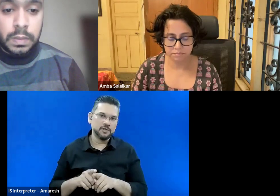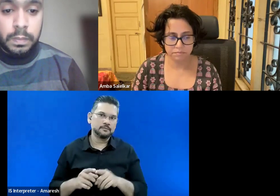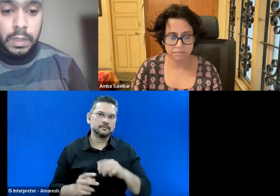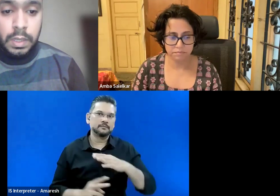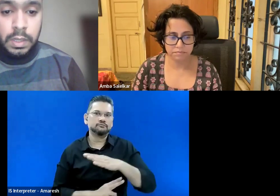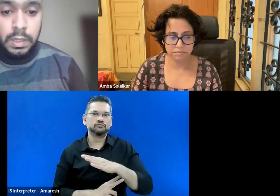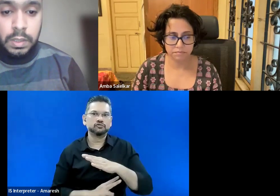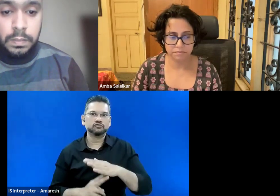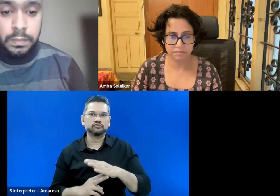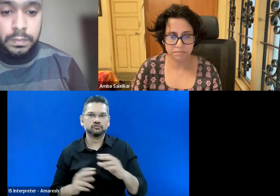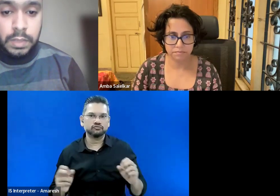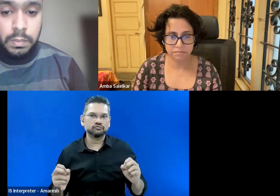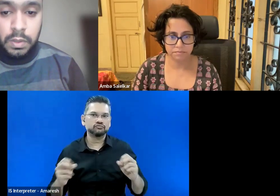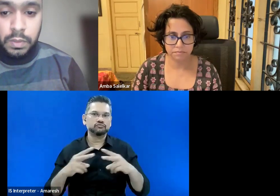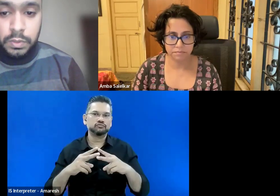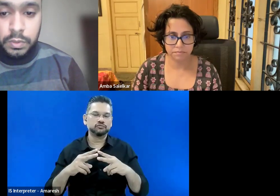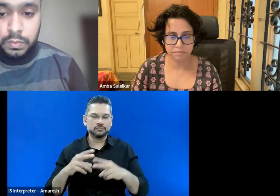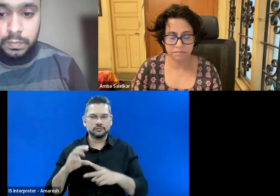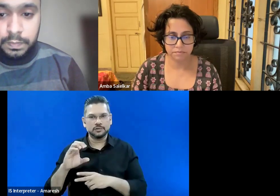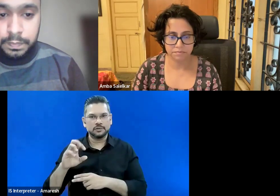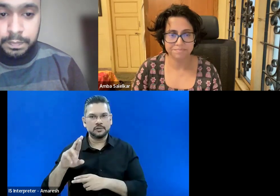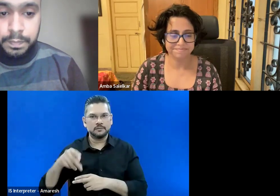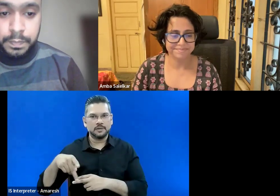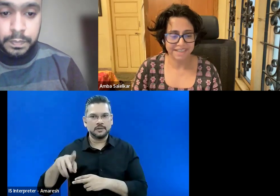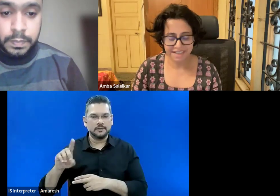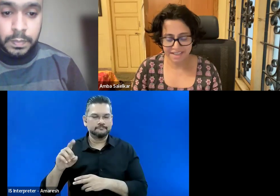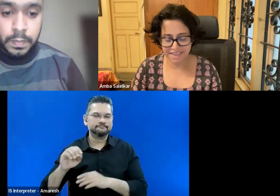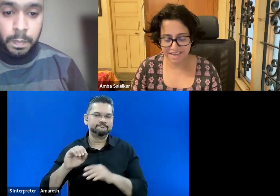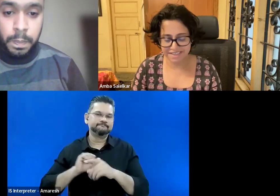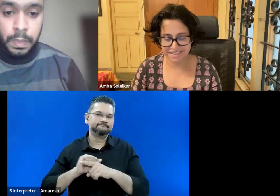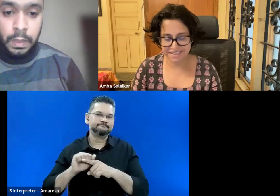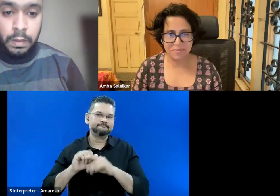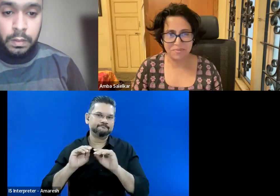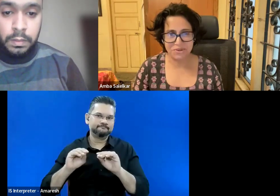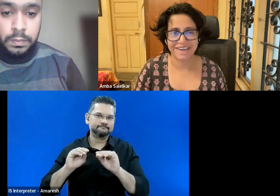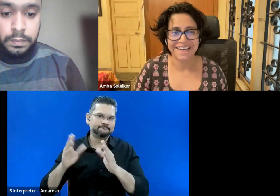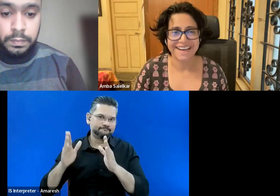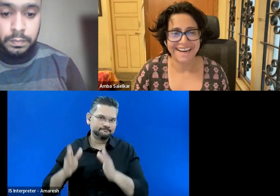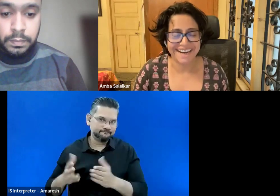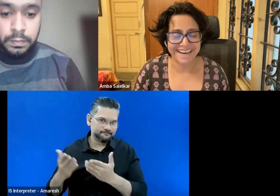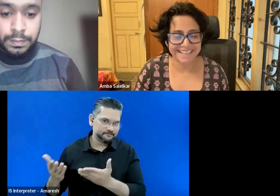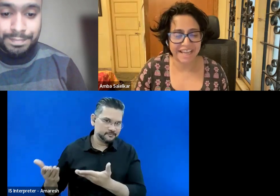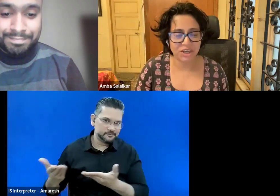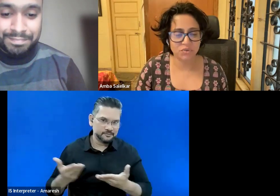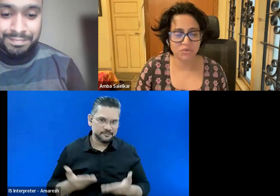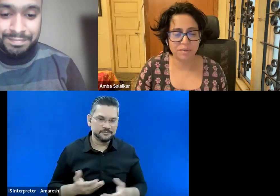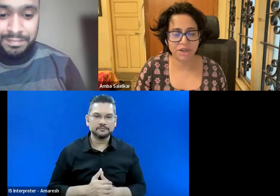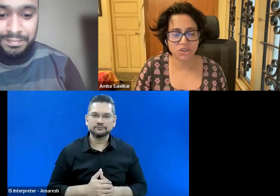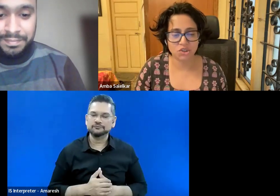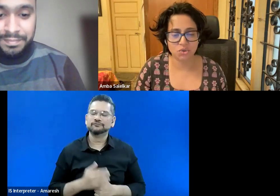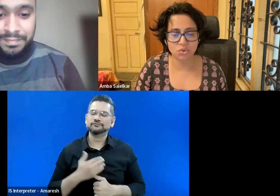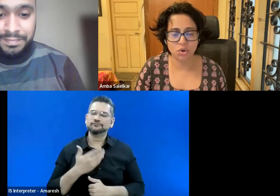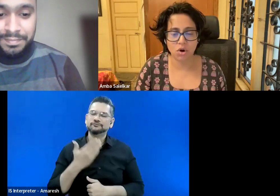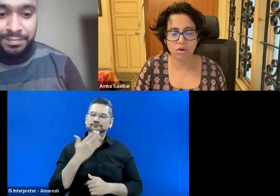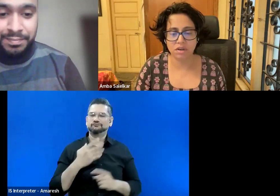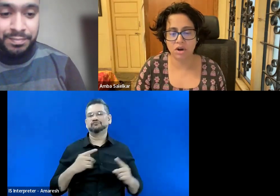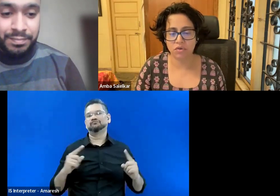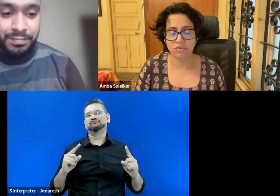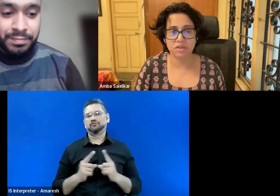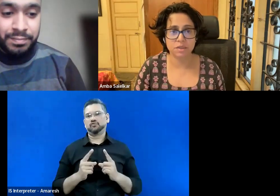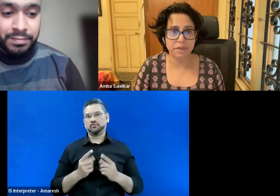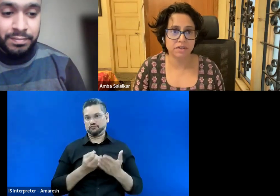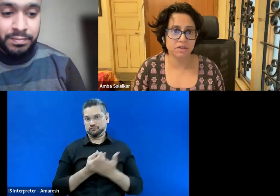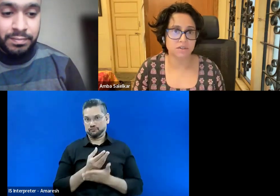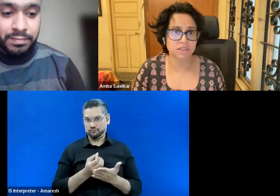SDGs training. Amba, over to you. Thanks, I'll keep it short. Thank you very much to